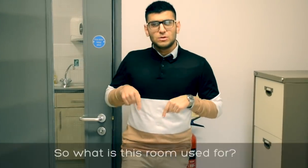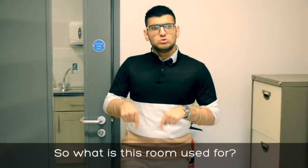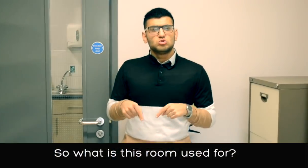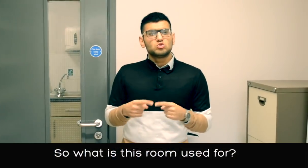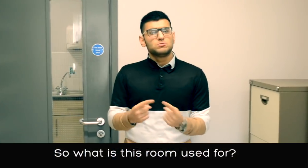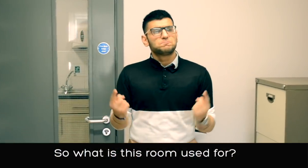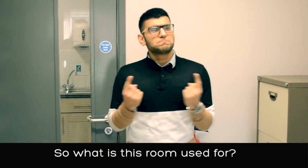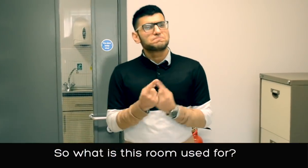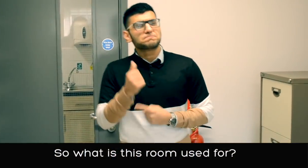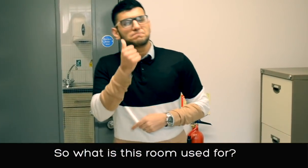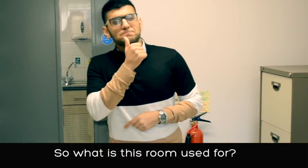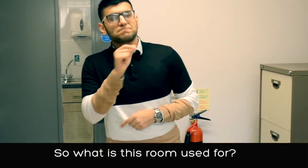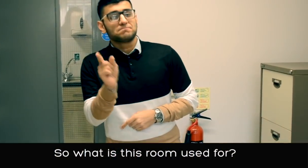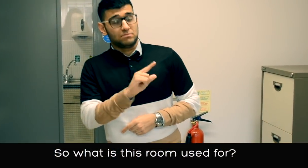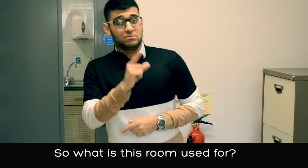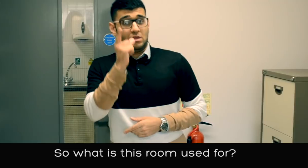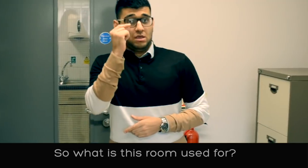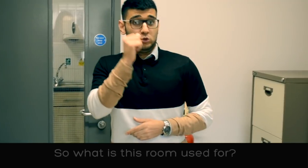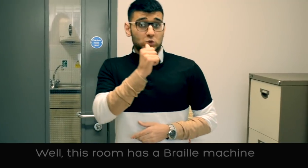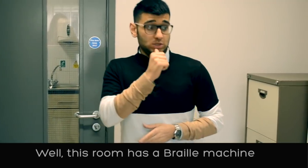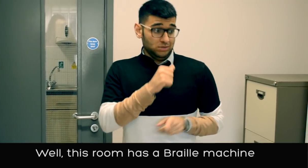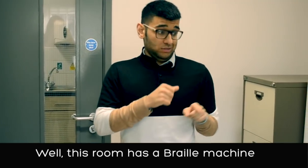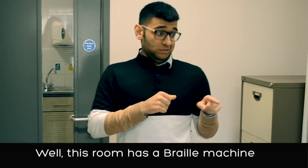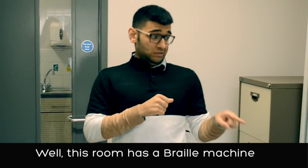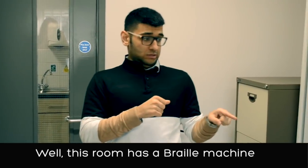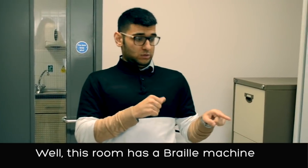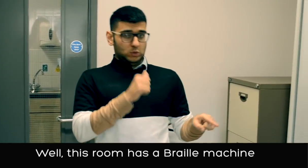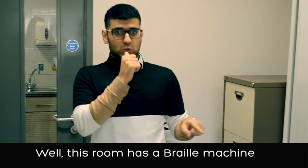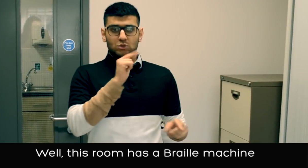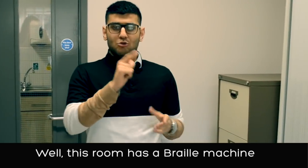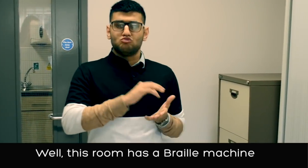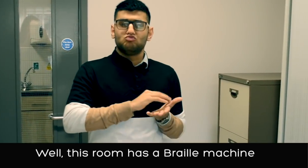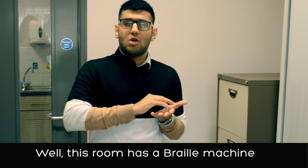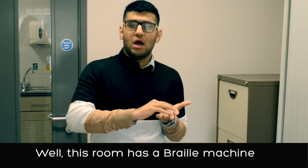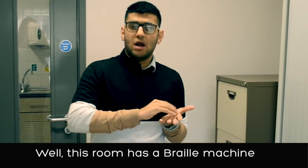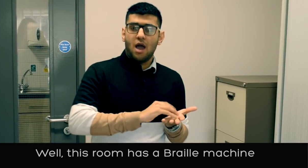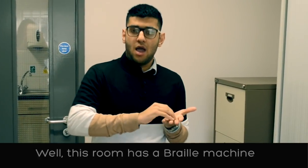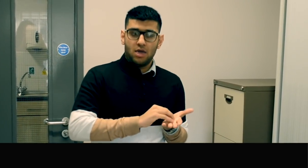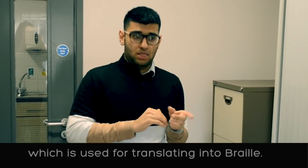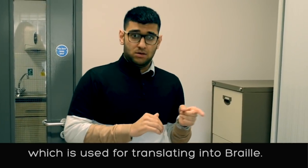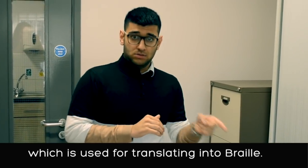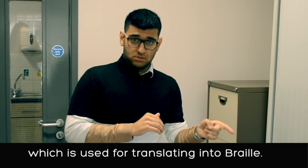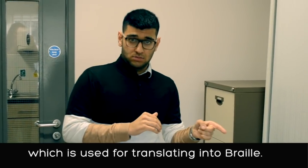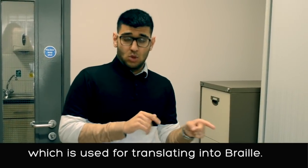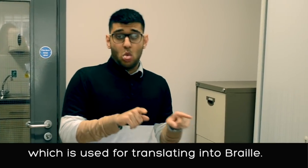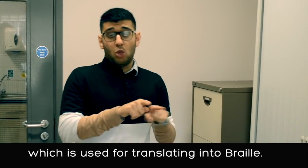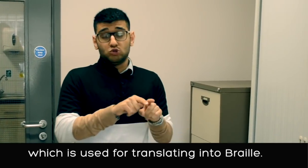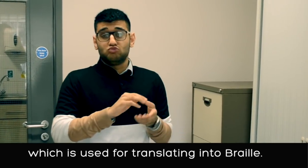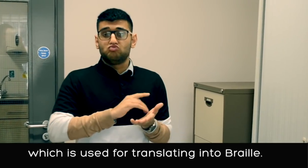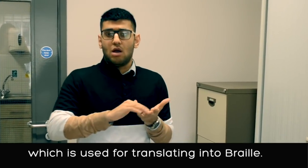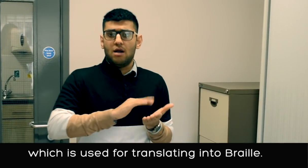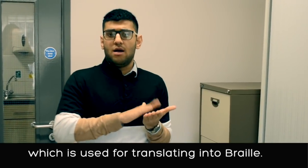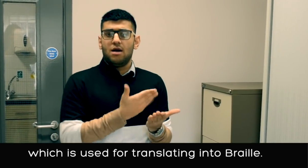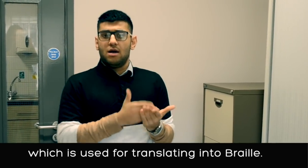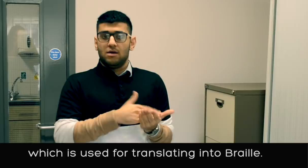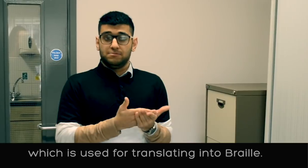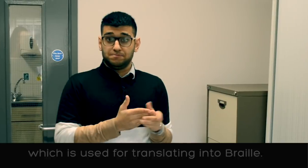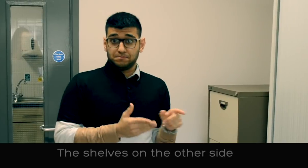So, what is this room used for? Well, this room has a braille machine, which is used for translating in braille.